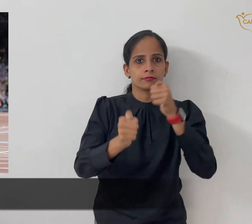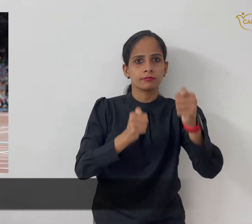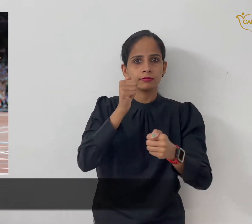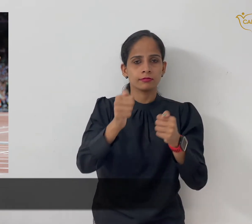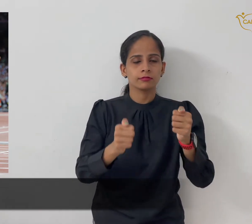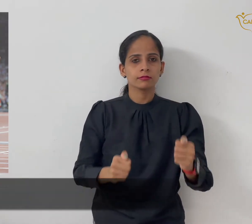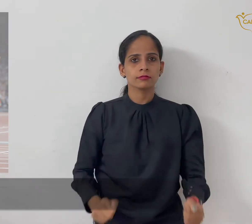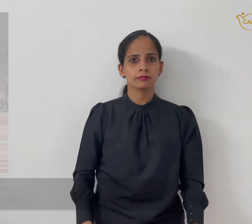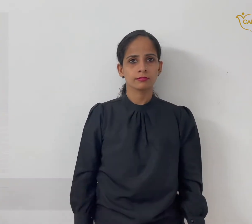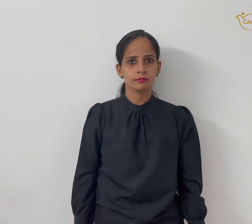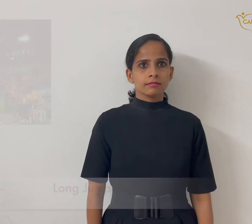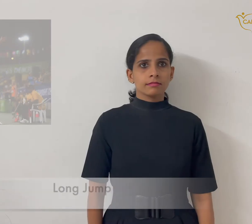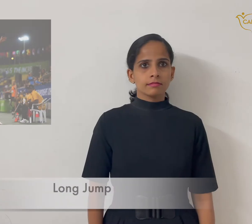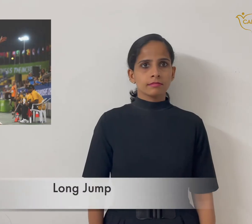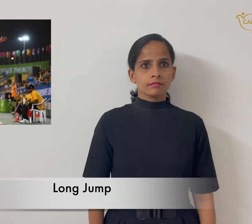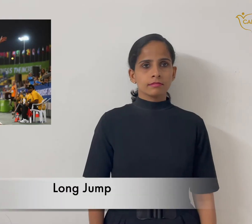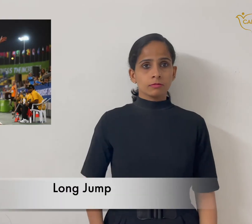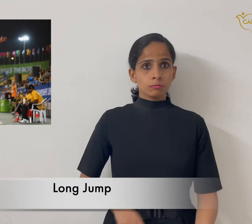Athletics. Long jump.